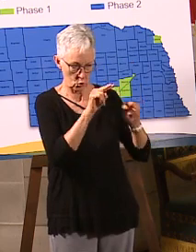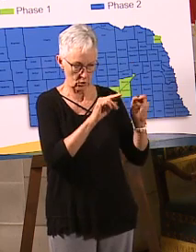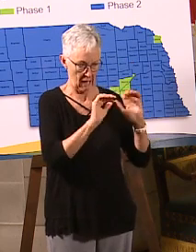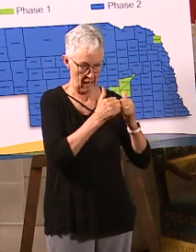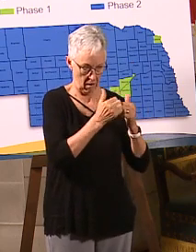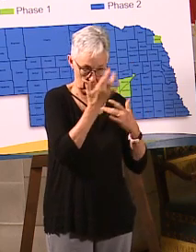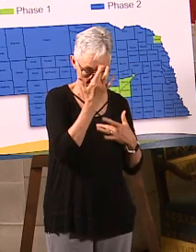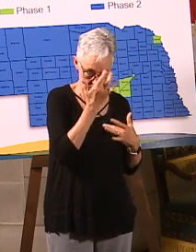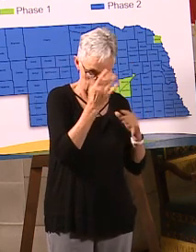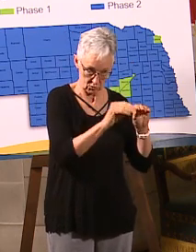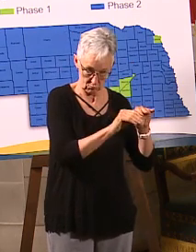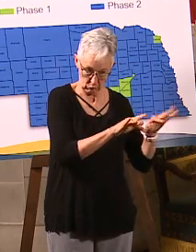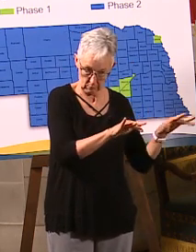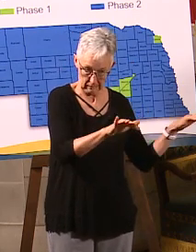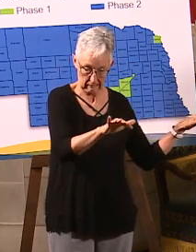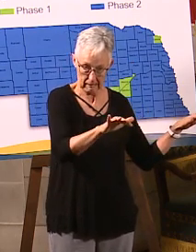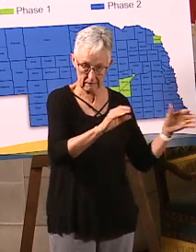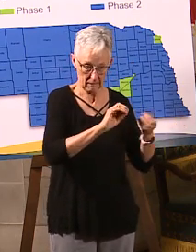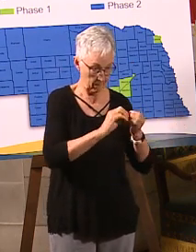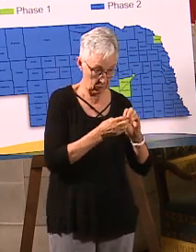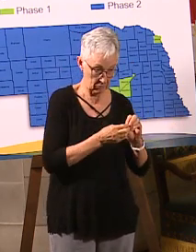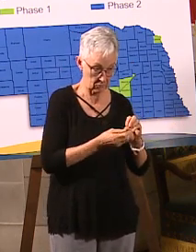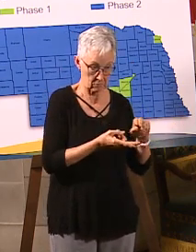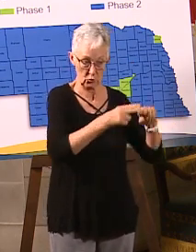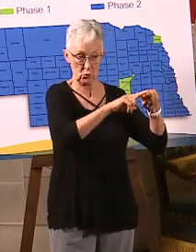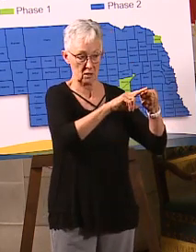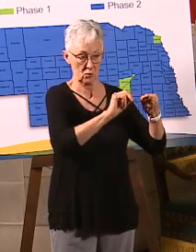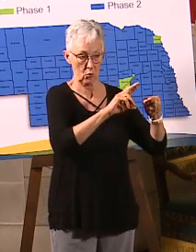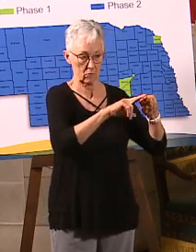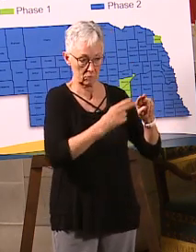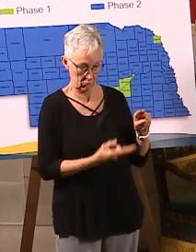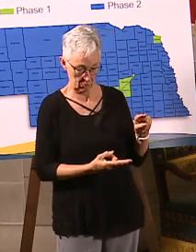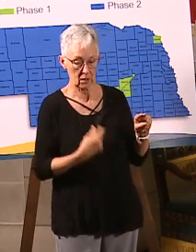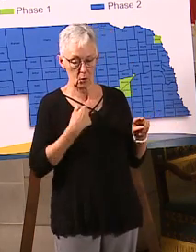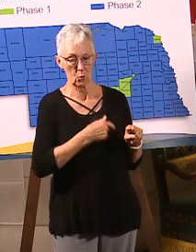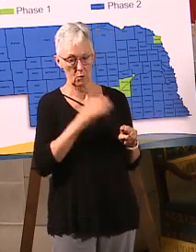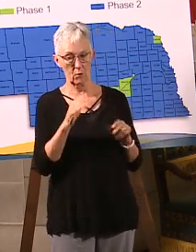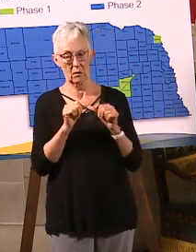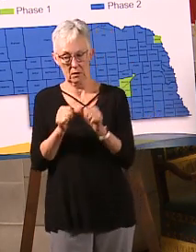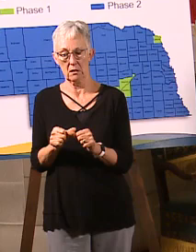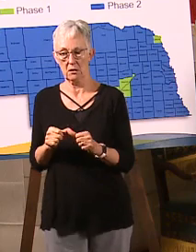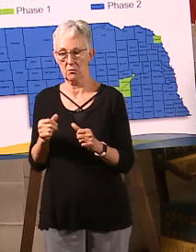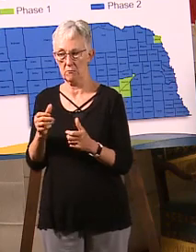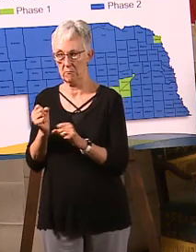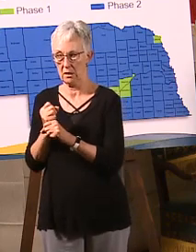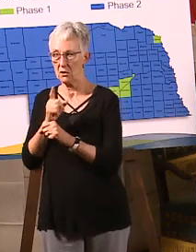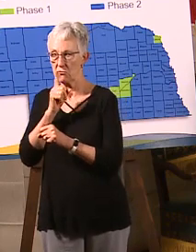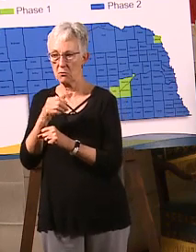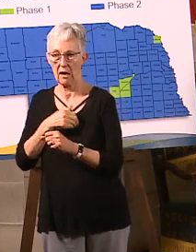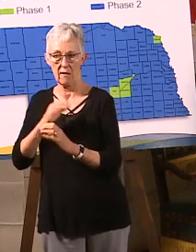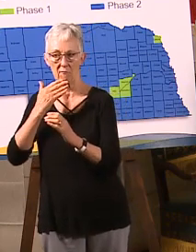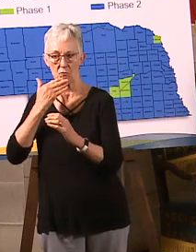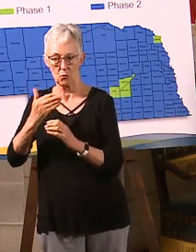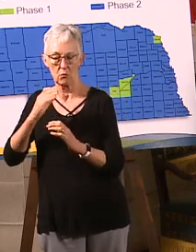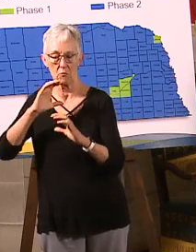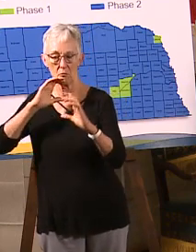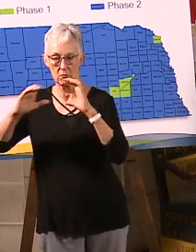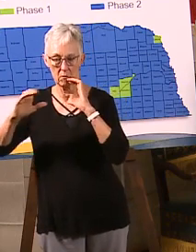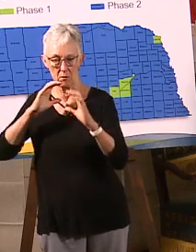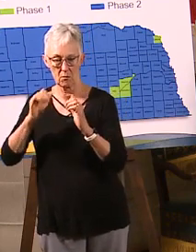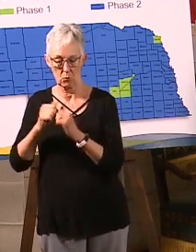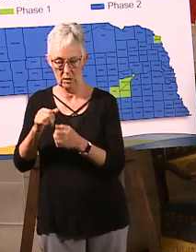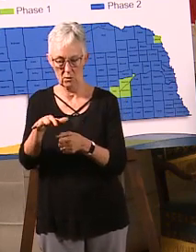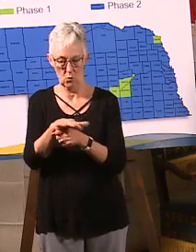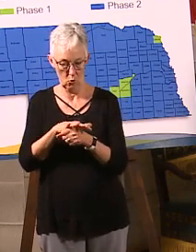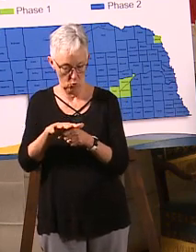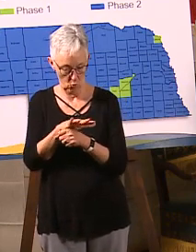We certainly are continuing to have conversations to ensure that there's good communication between our local public health officials and our school officials to build